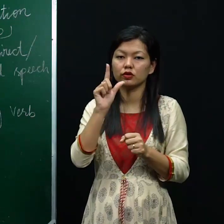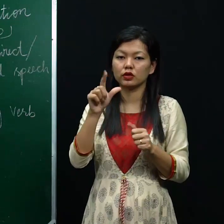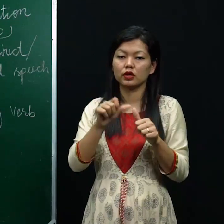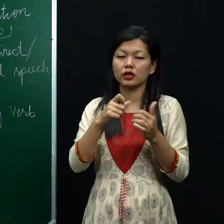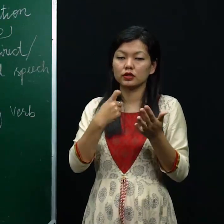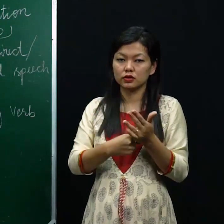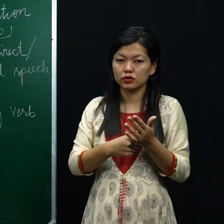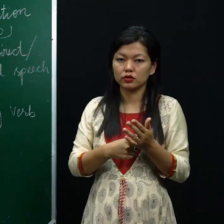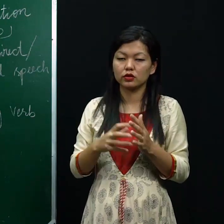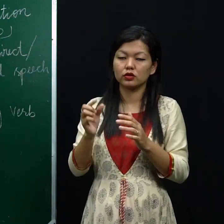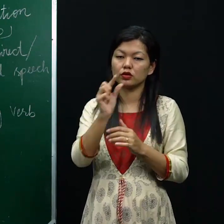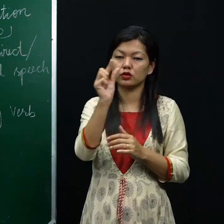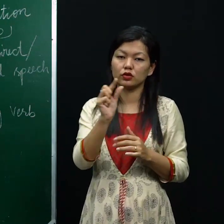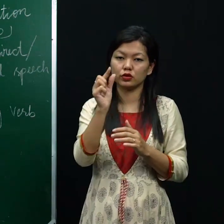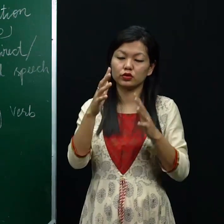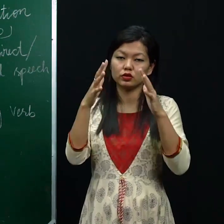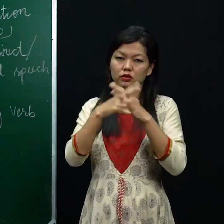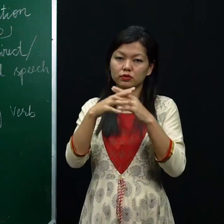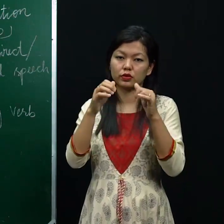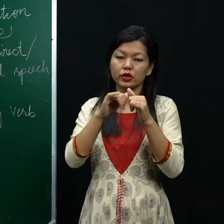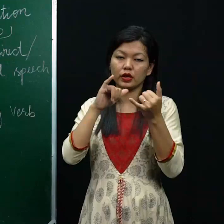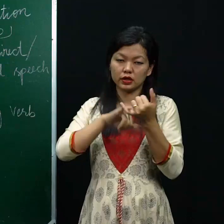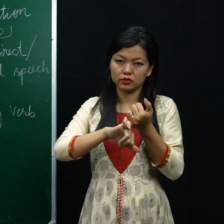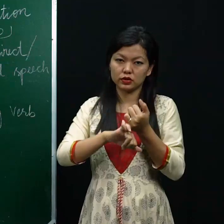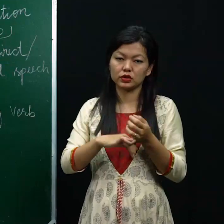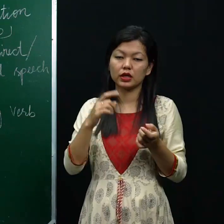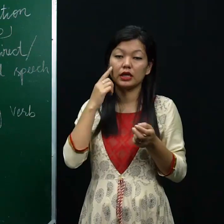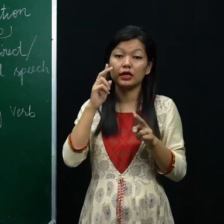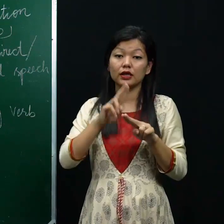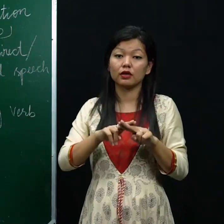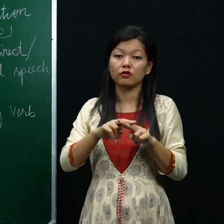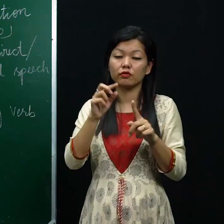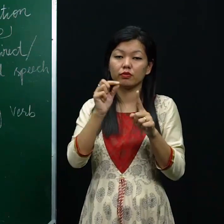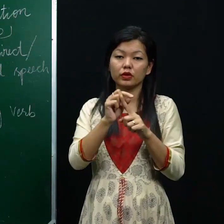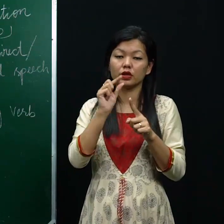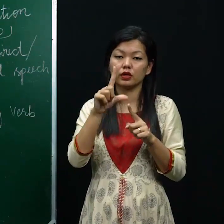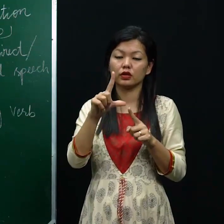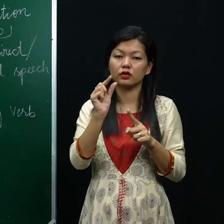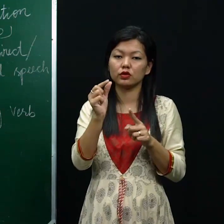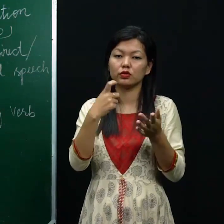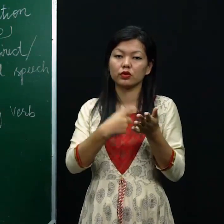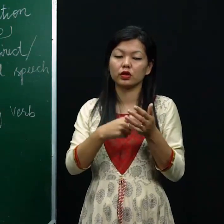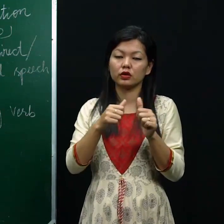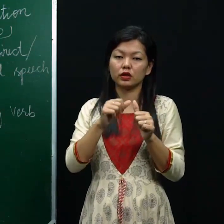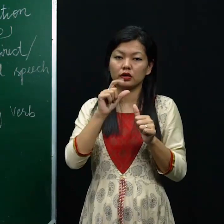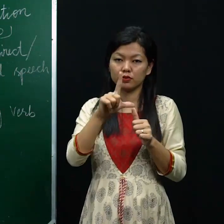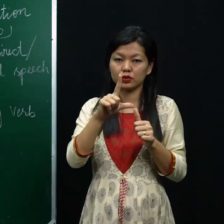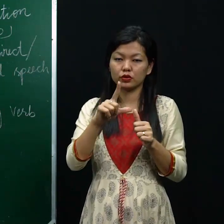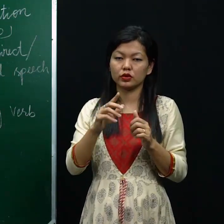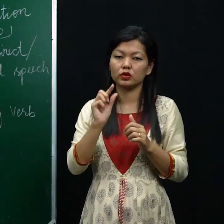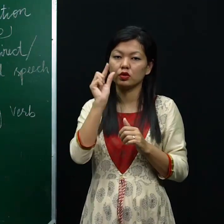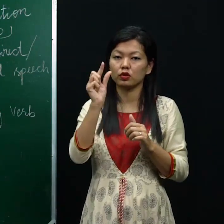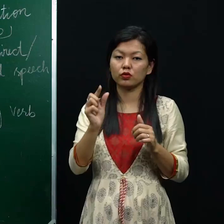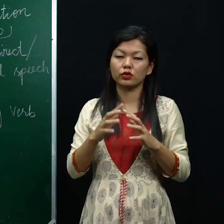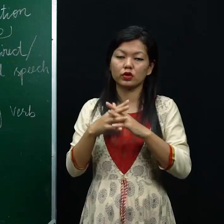asked me what I was doing at that moment. So we see the changes that differs from the